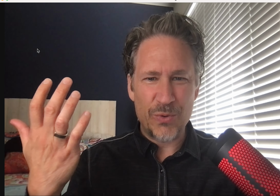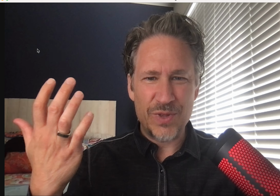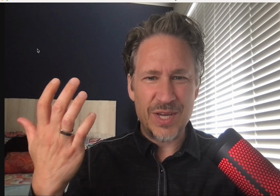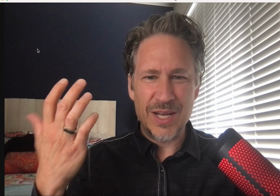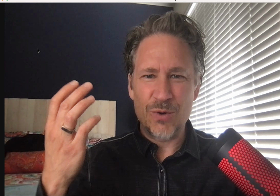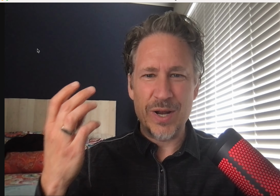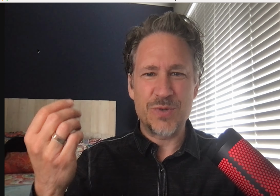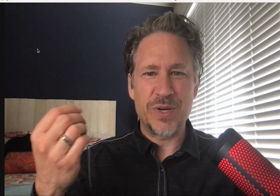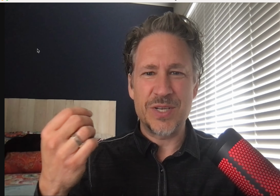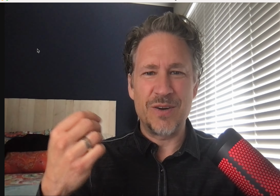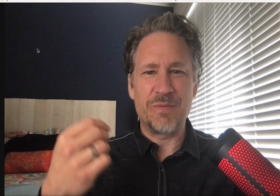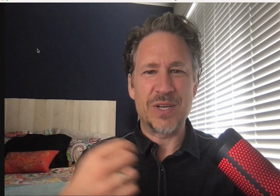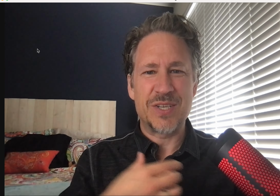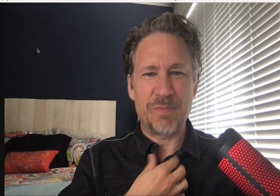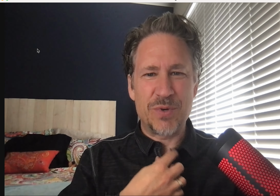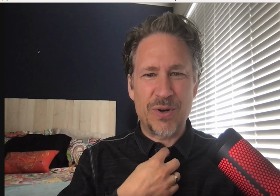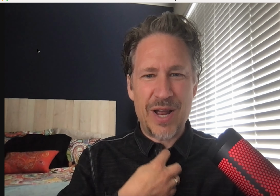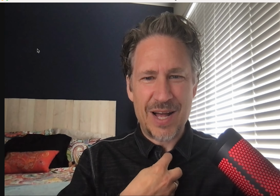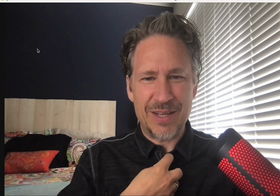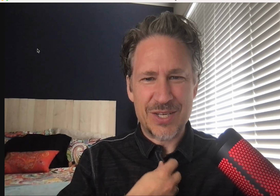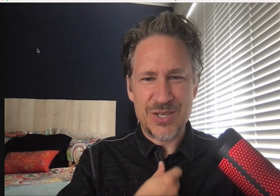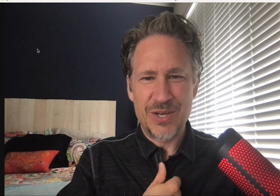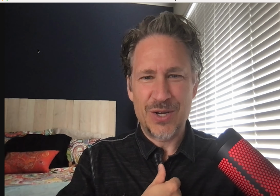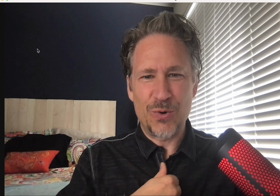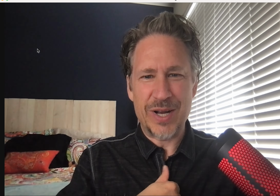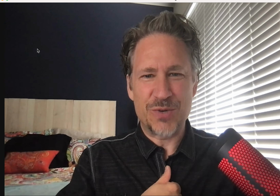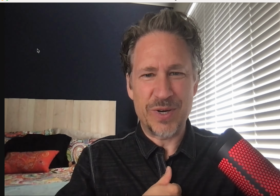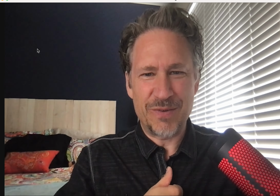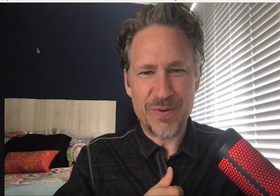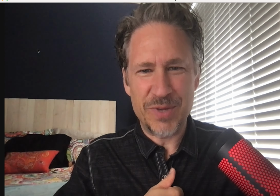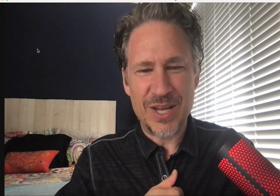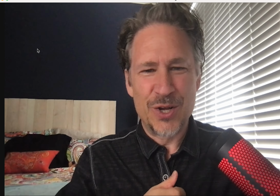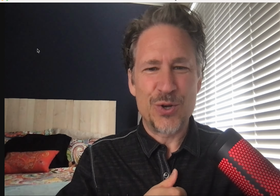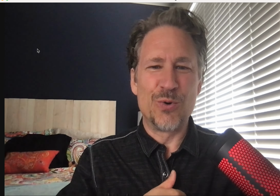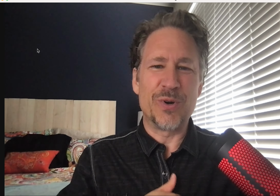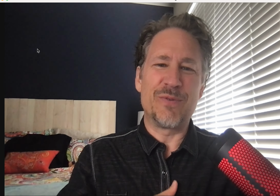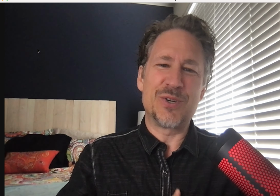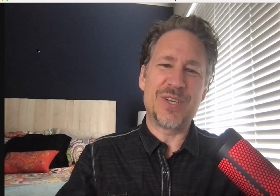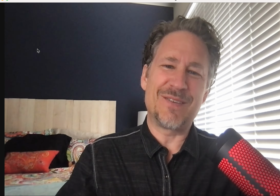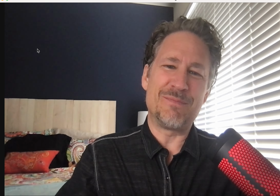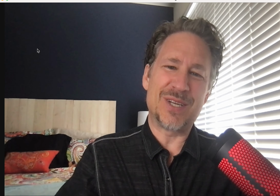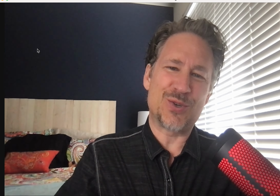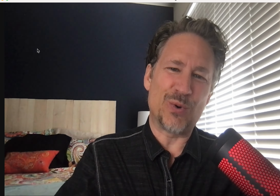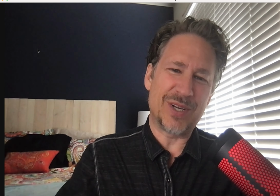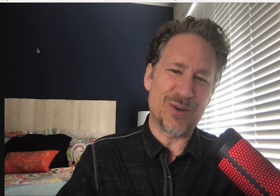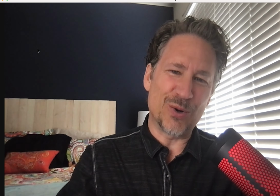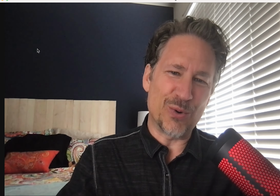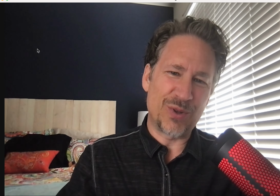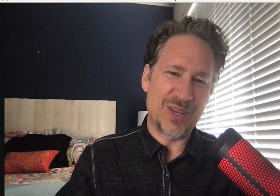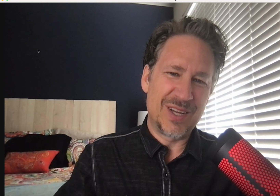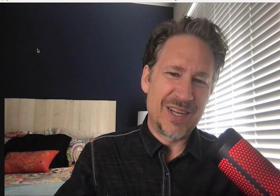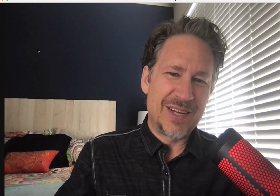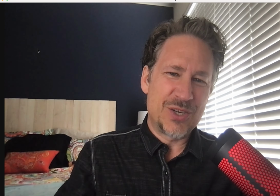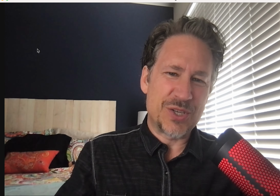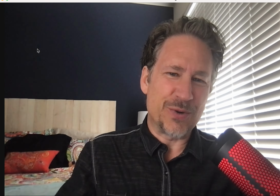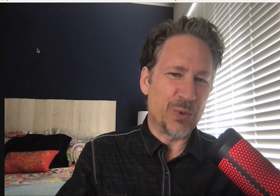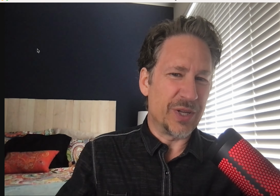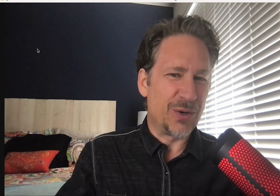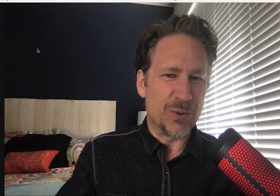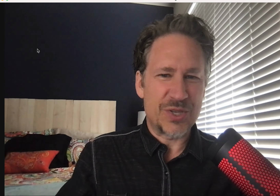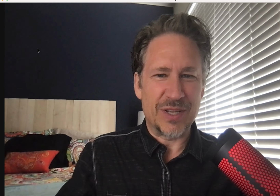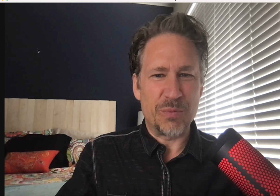for the graduation of my stepdaughter, Alex, who graduated from the University of Minnesota Duluth. Just